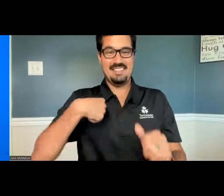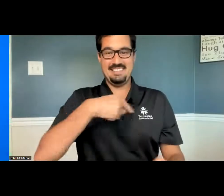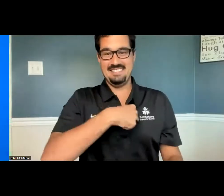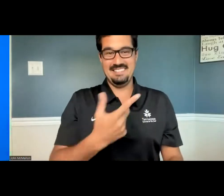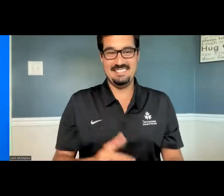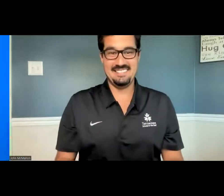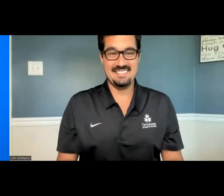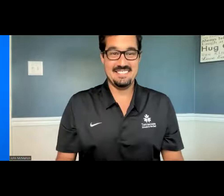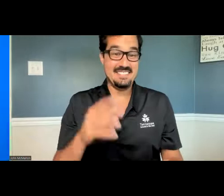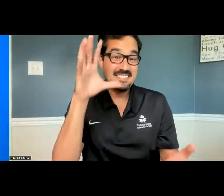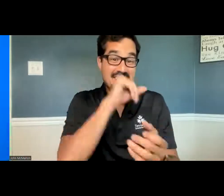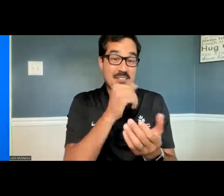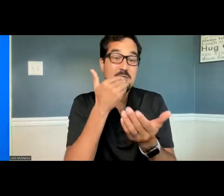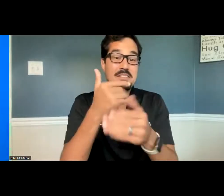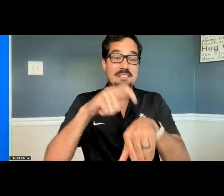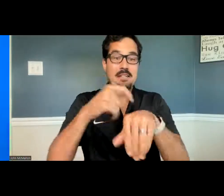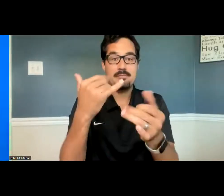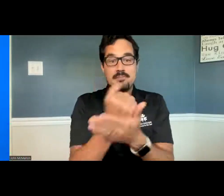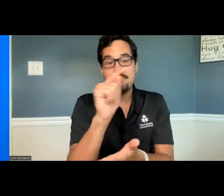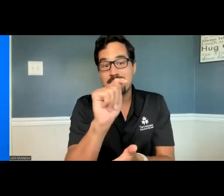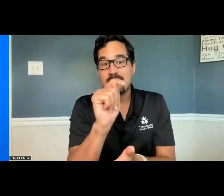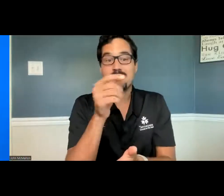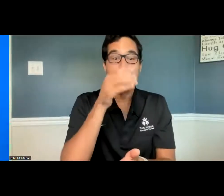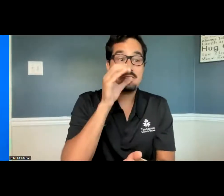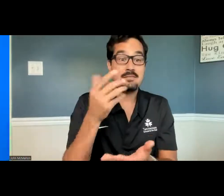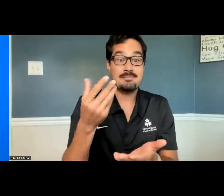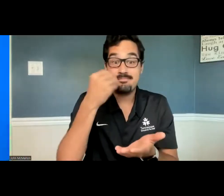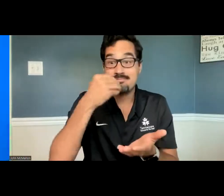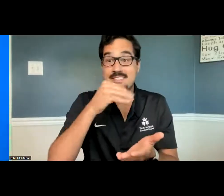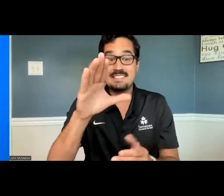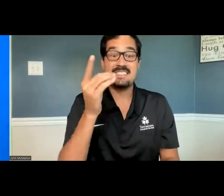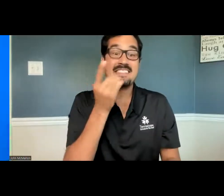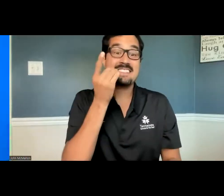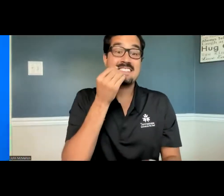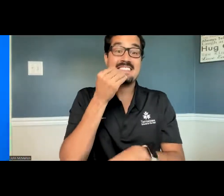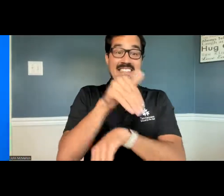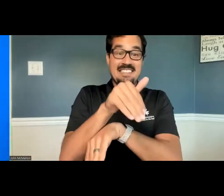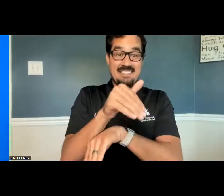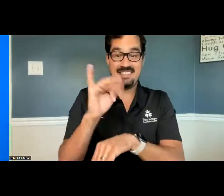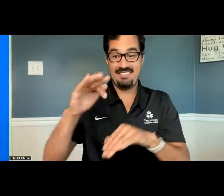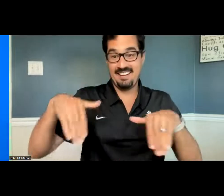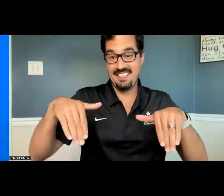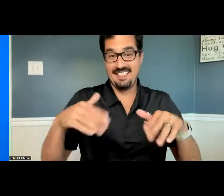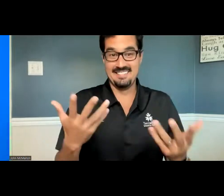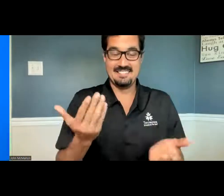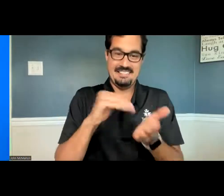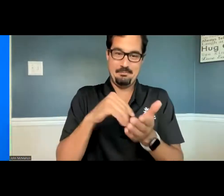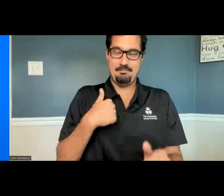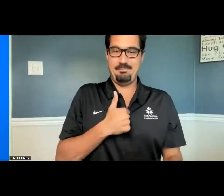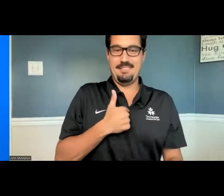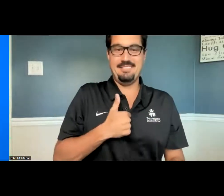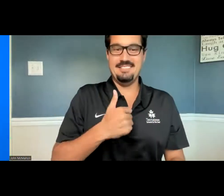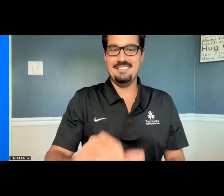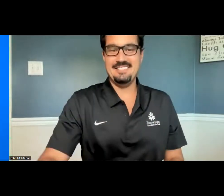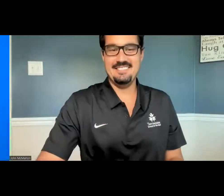So anything I could do to help, just bear with us. Sorry about that. I guess this would be a good time to run to the restroom if you need